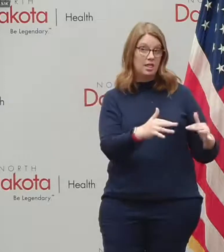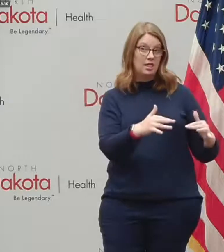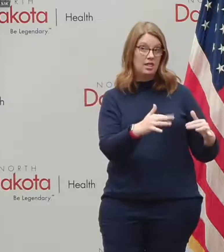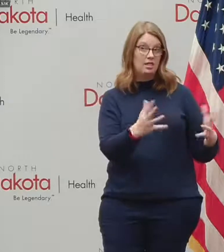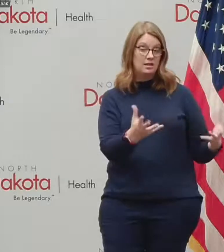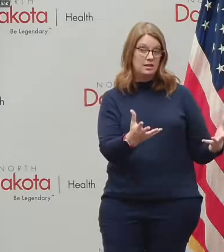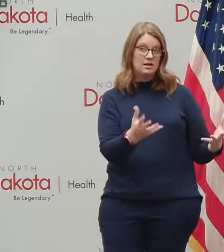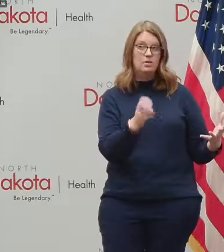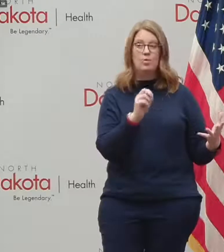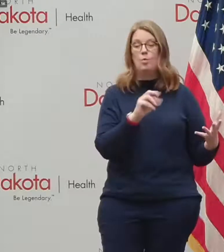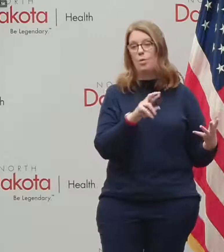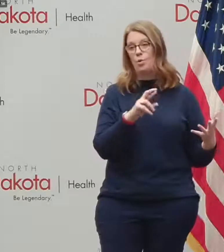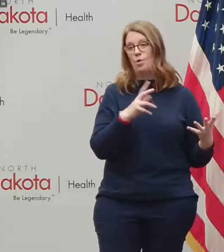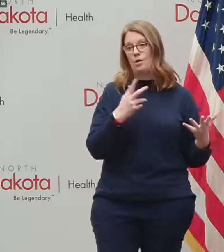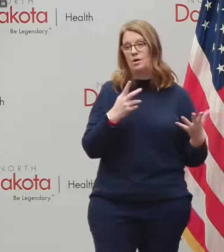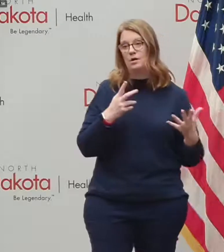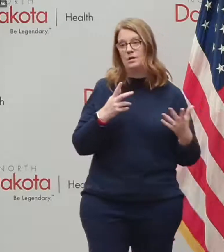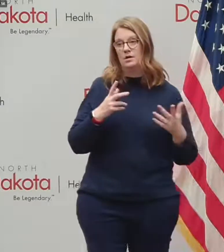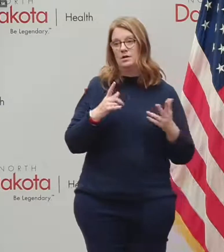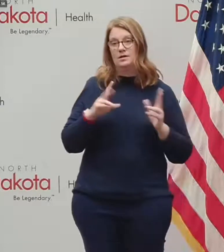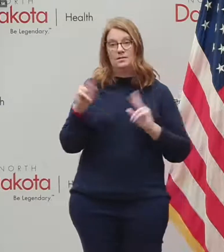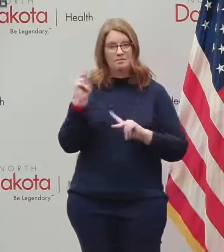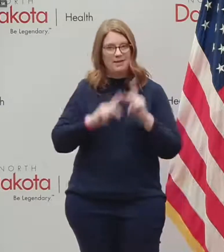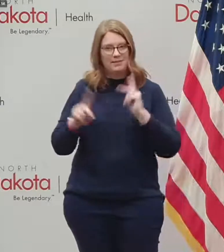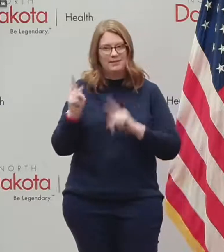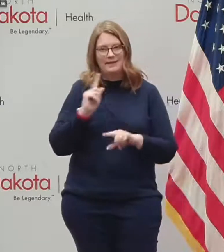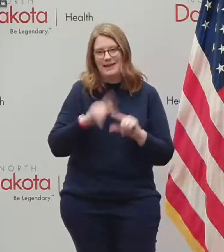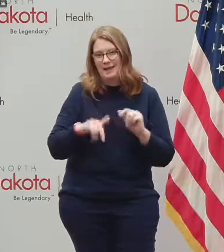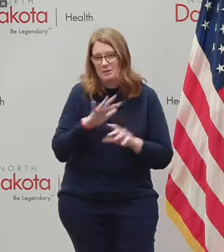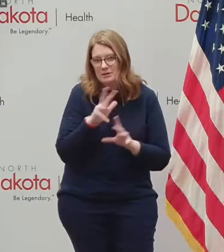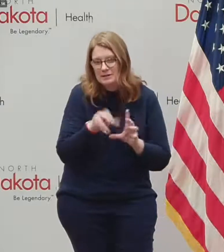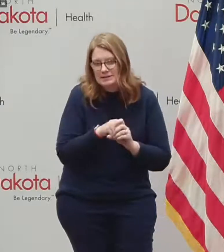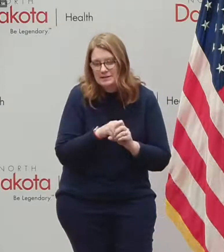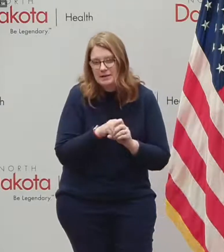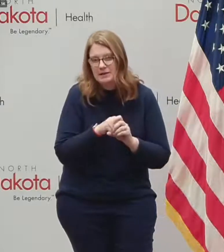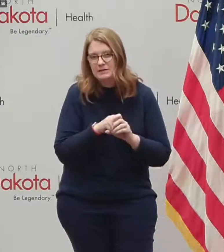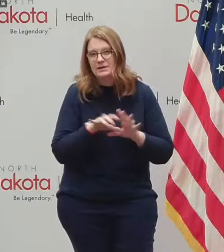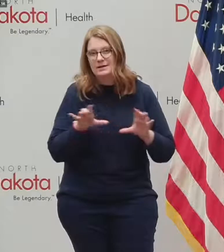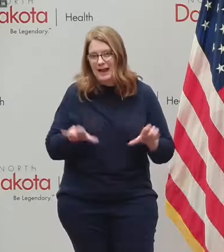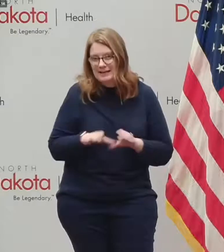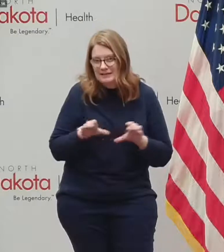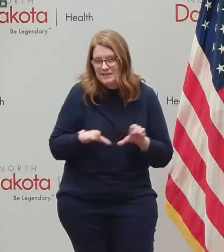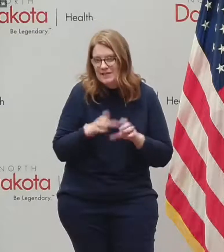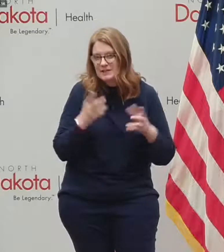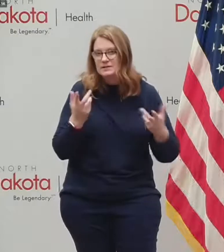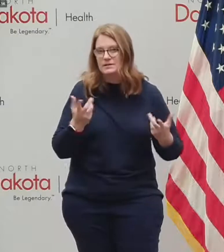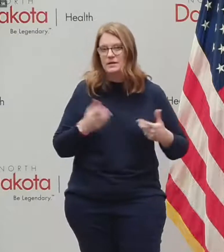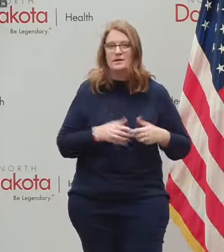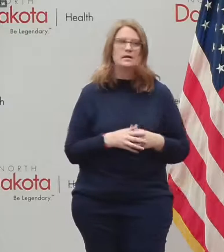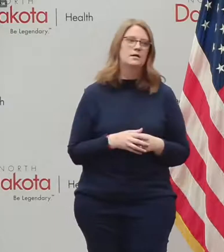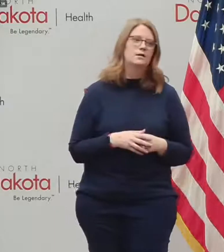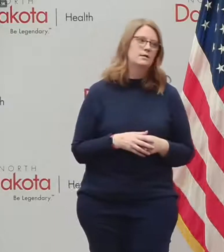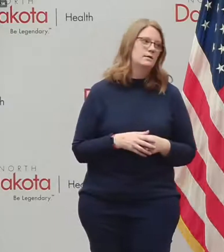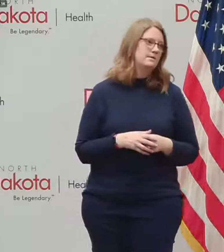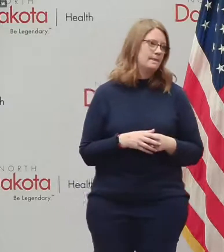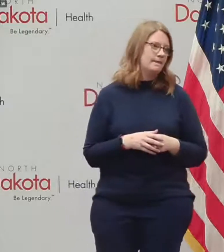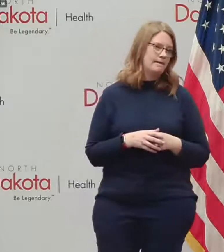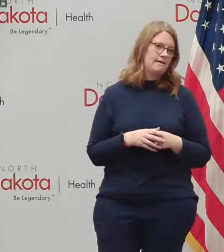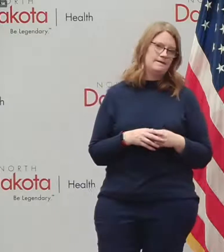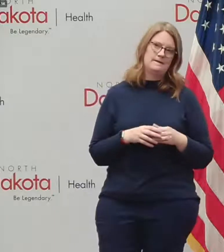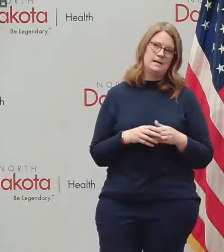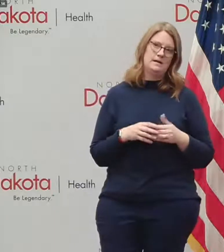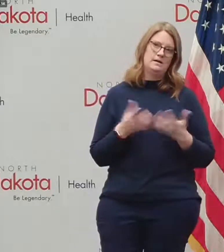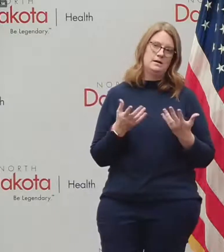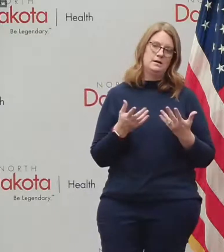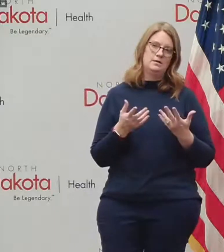wanted to, or the inability for people to participate in activities in the kinds of close crowds that we're